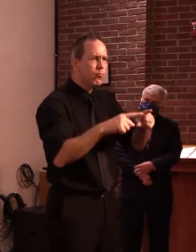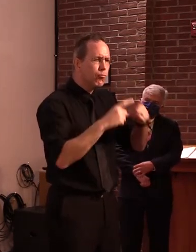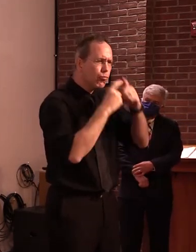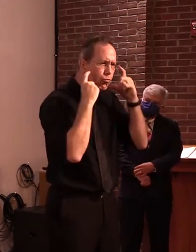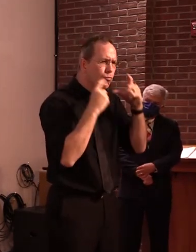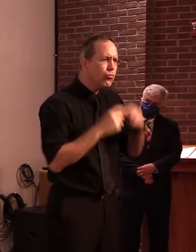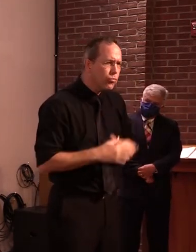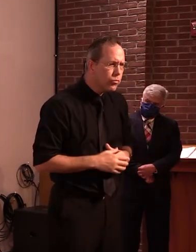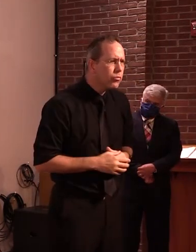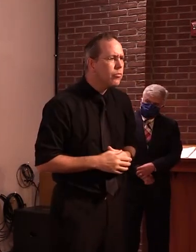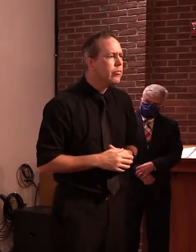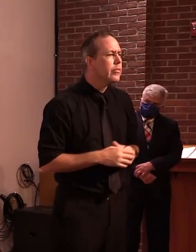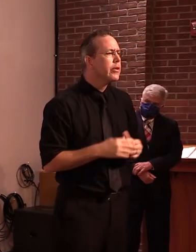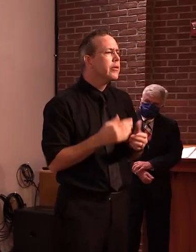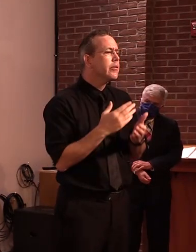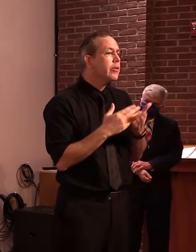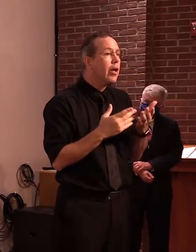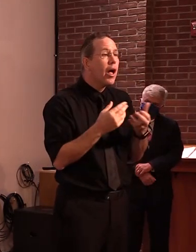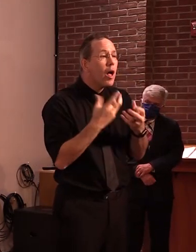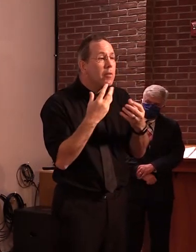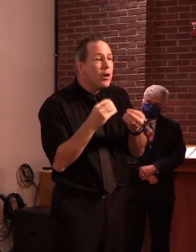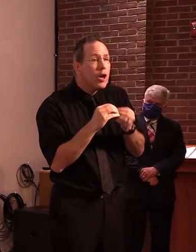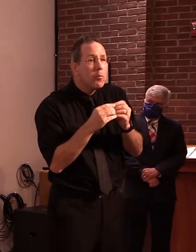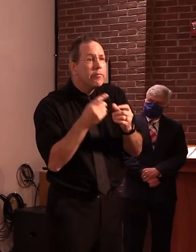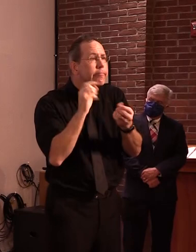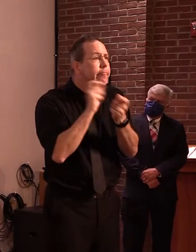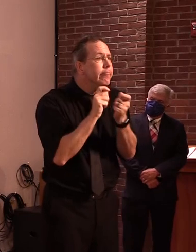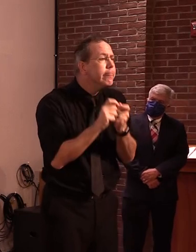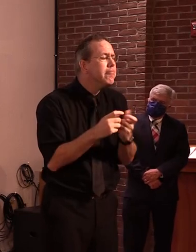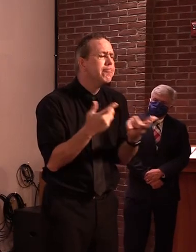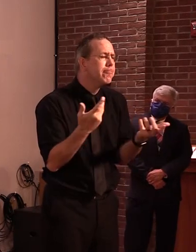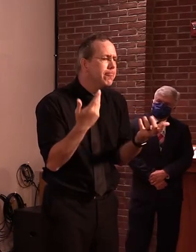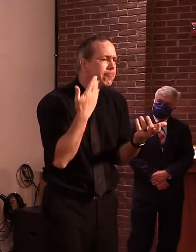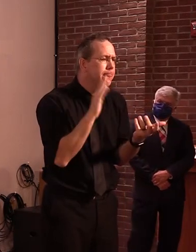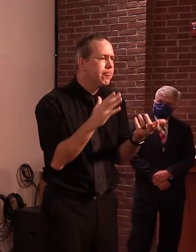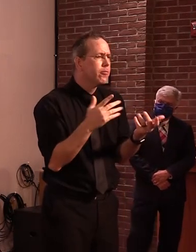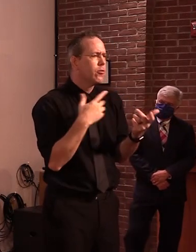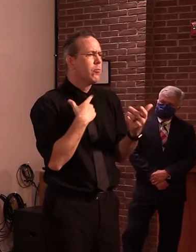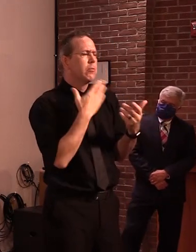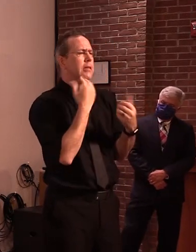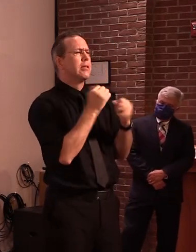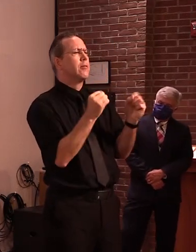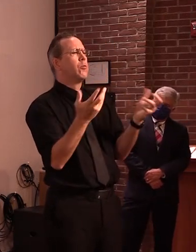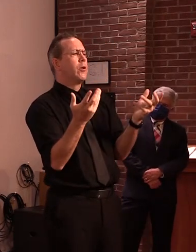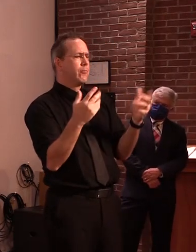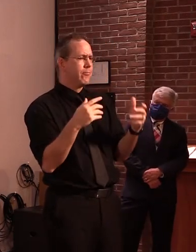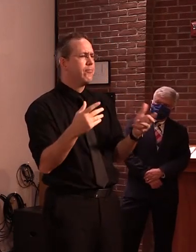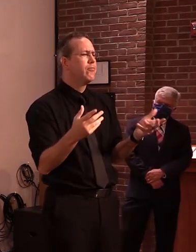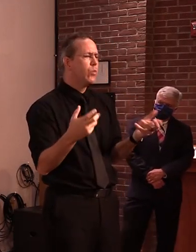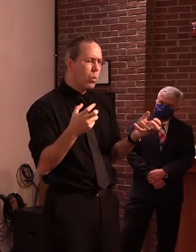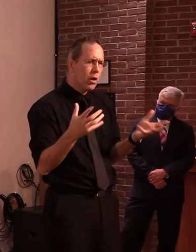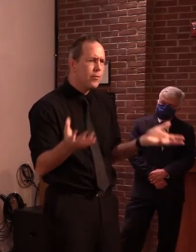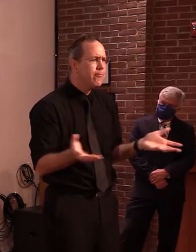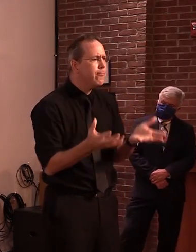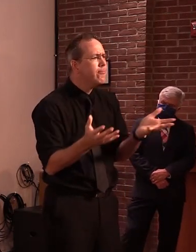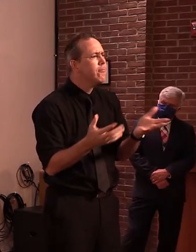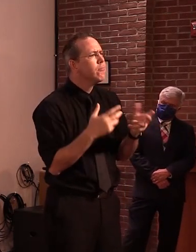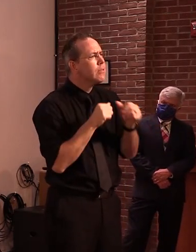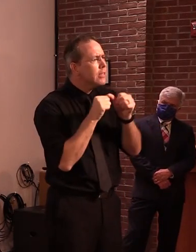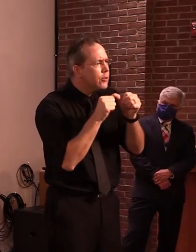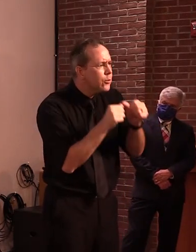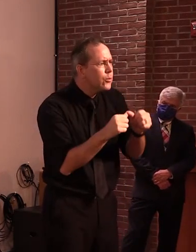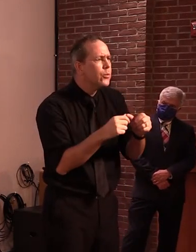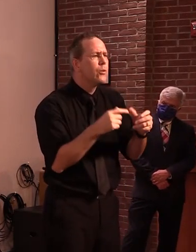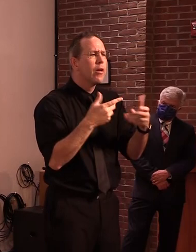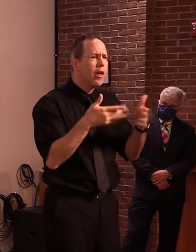but again, it was taking a proactive approach to make sure that we continue to enjoy the numbers that we've seen